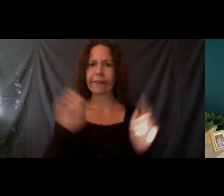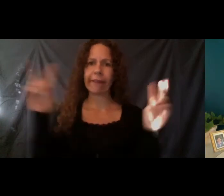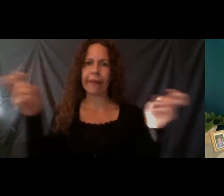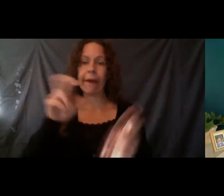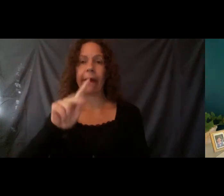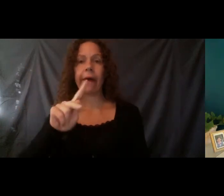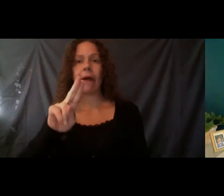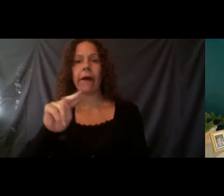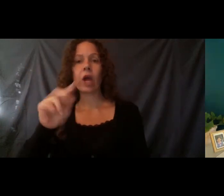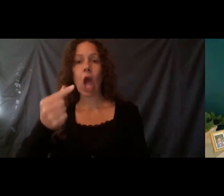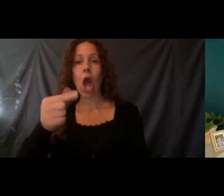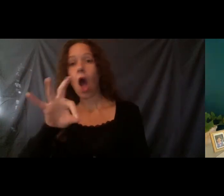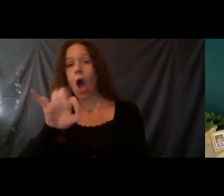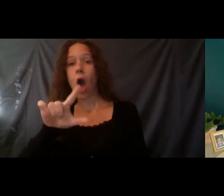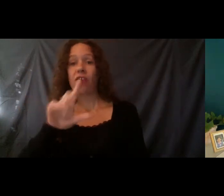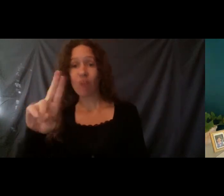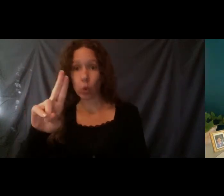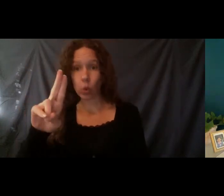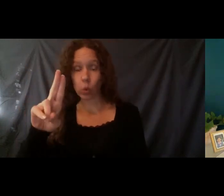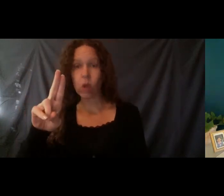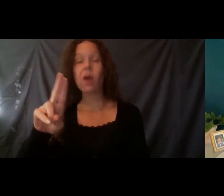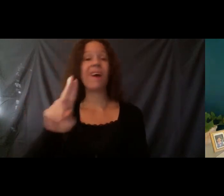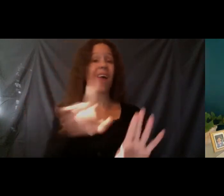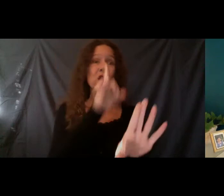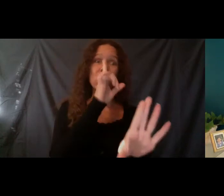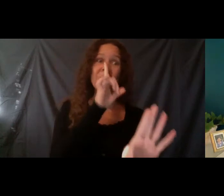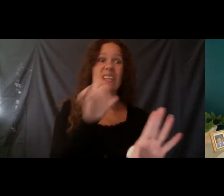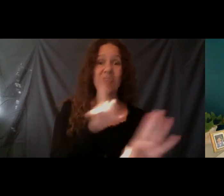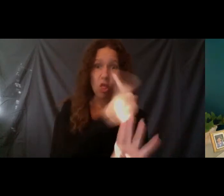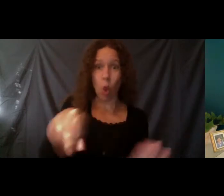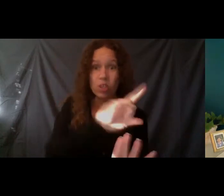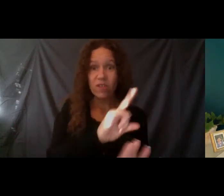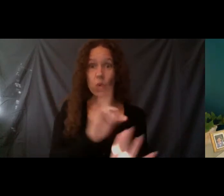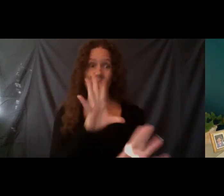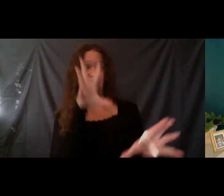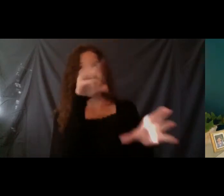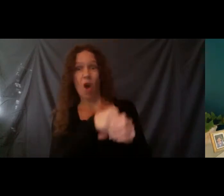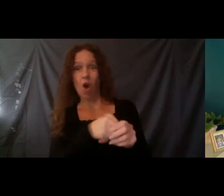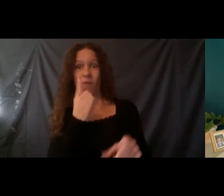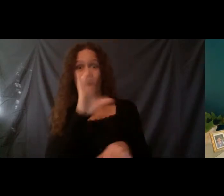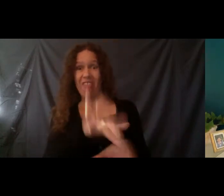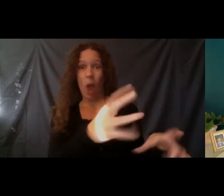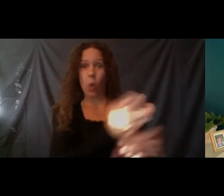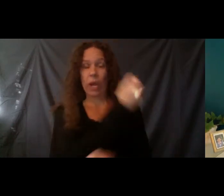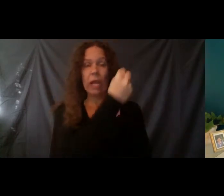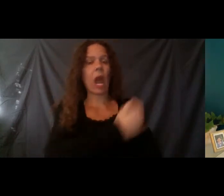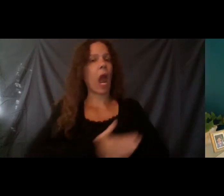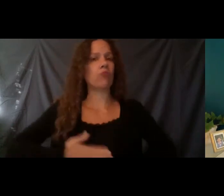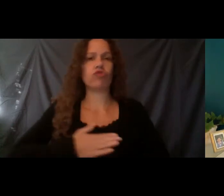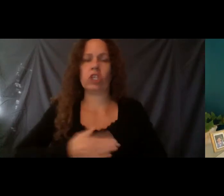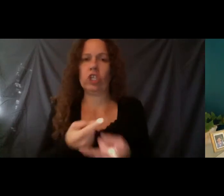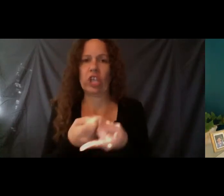against the Trump administration, and I really want to appreciate all of you who were involved in that count. Our caucus has also fought alongside so many of you